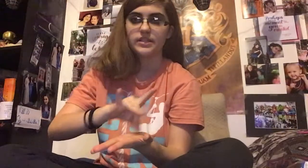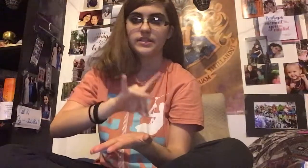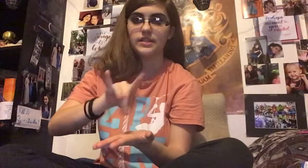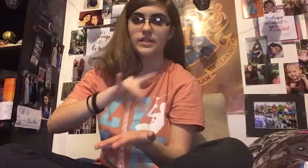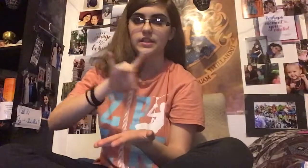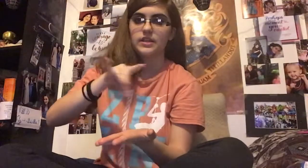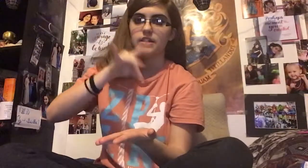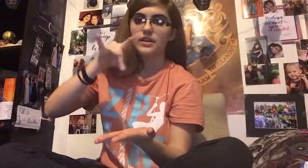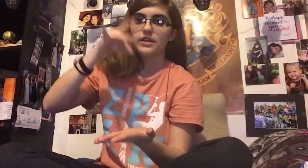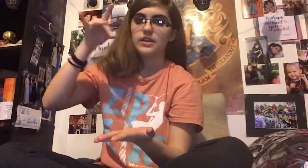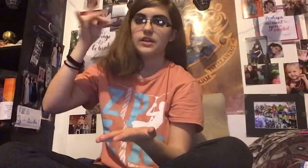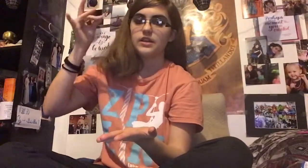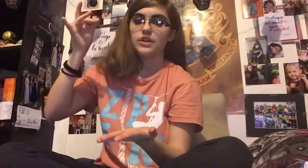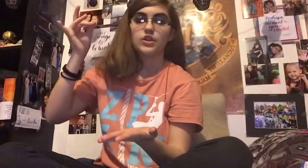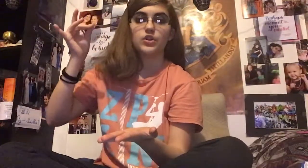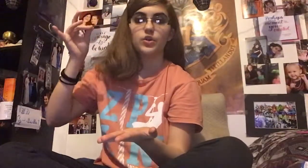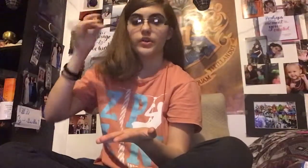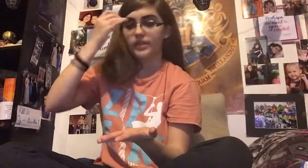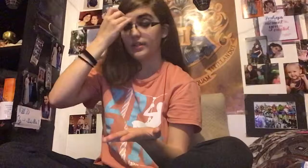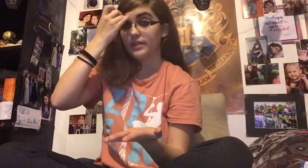This. Glory.